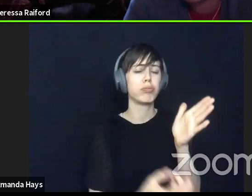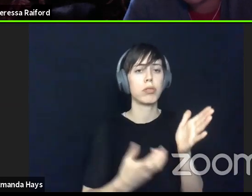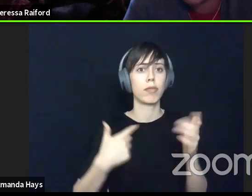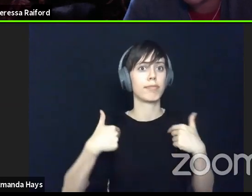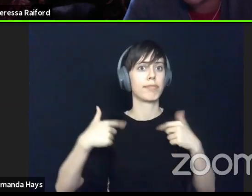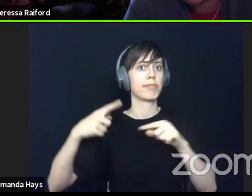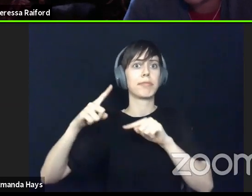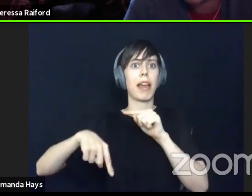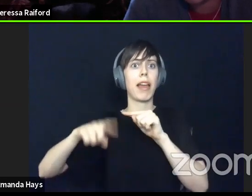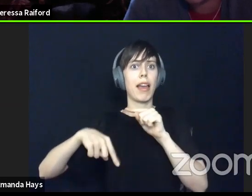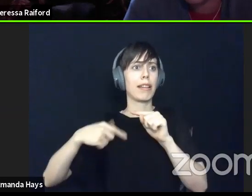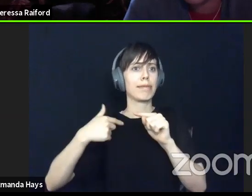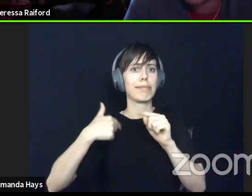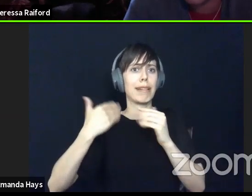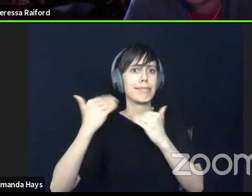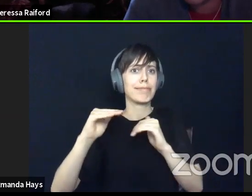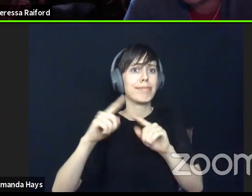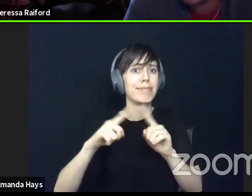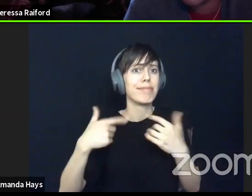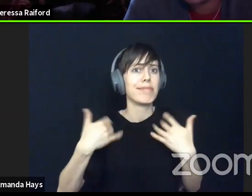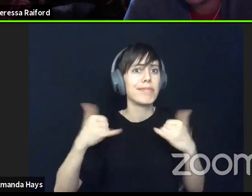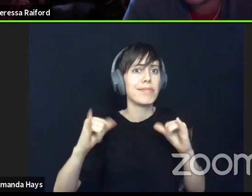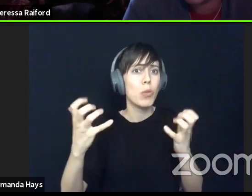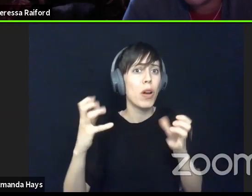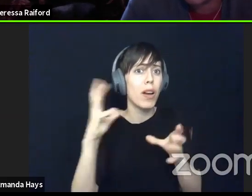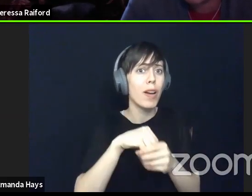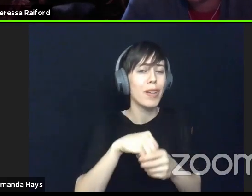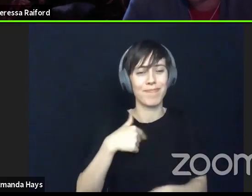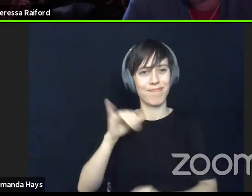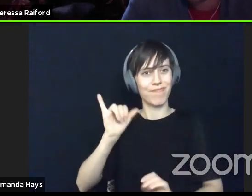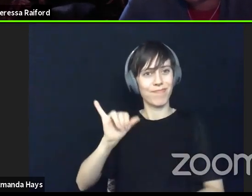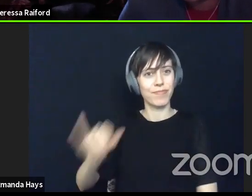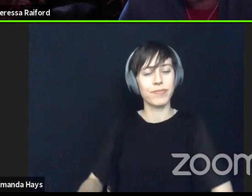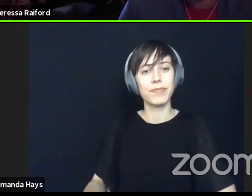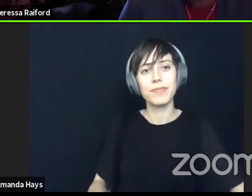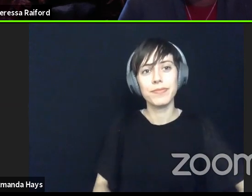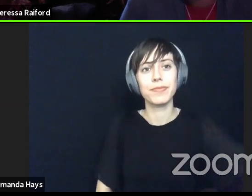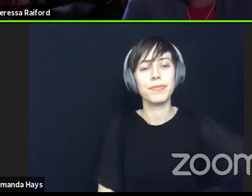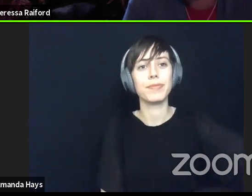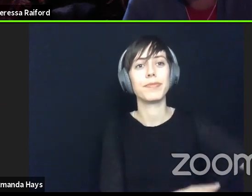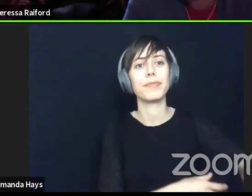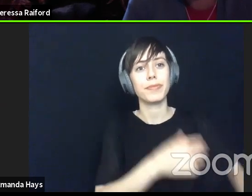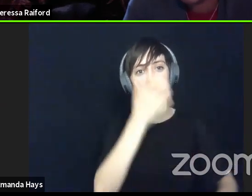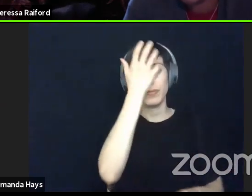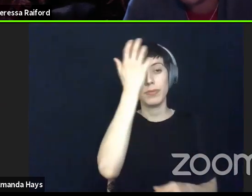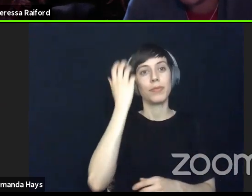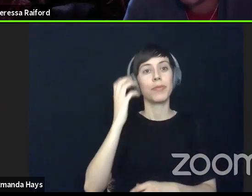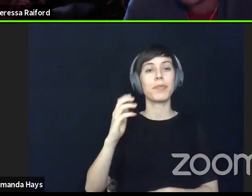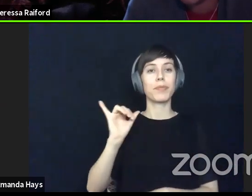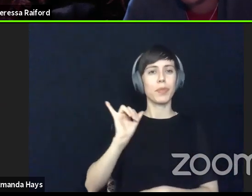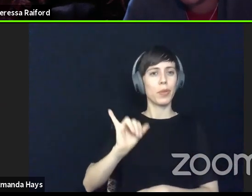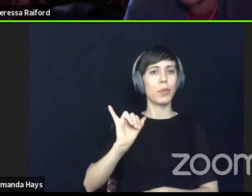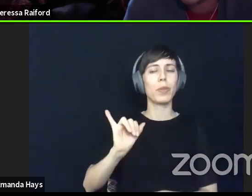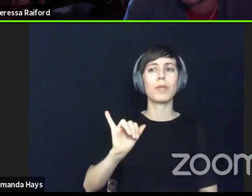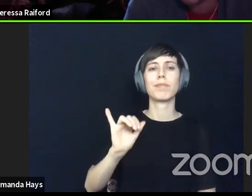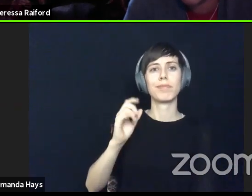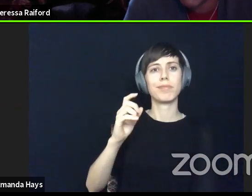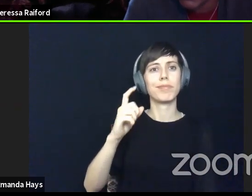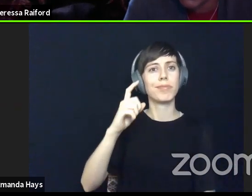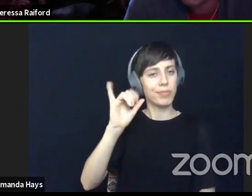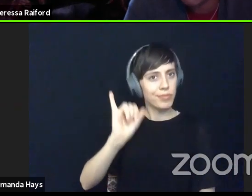that process to be more inclusive, more accessible, more mobile, and to bridge our community's efforts